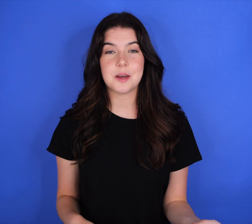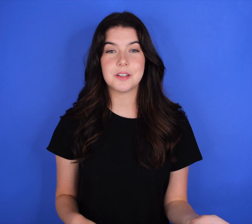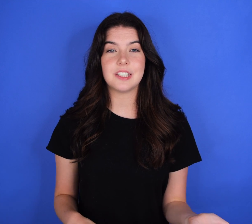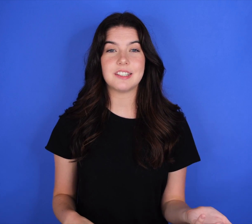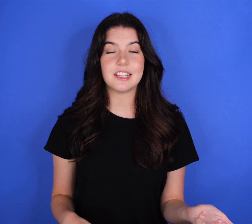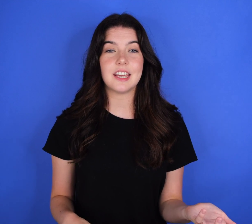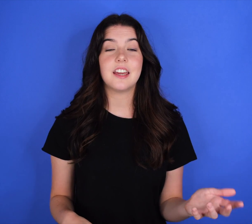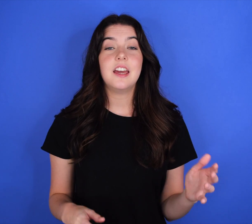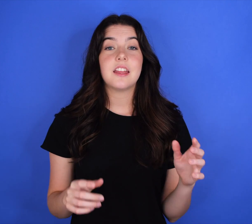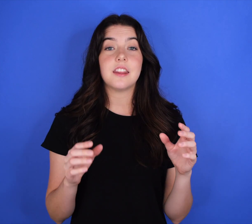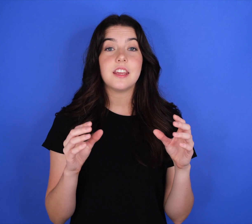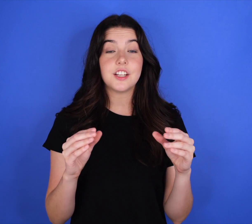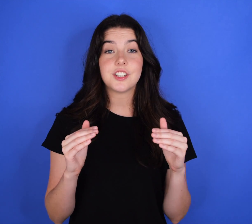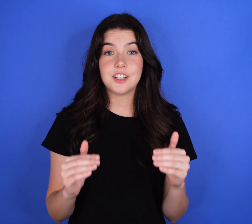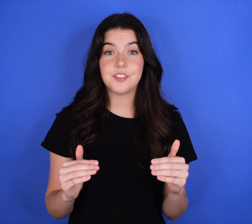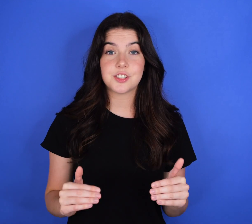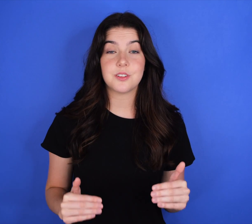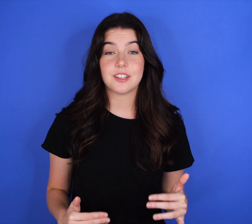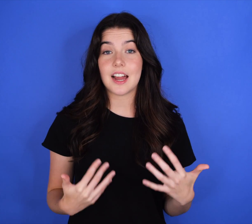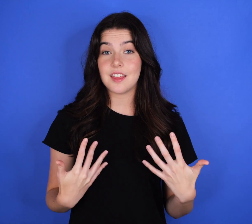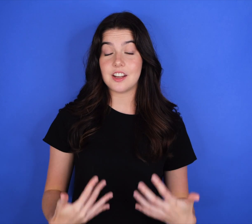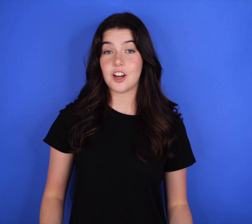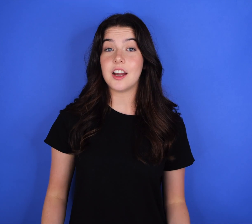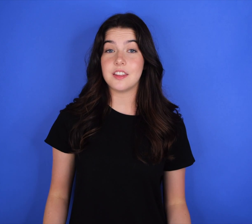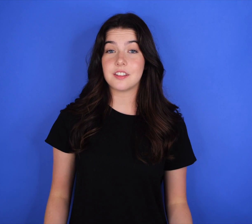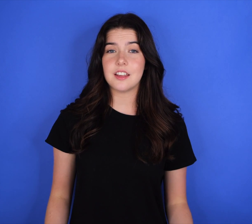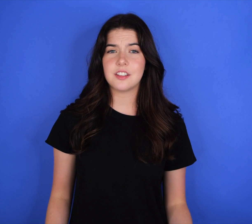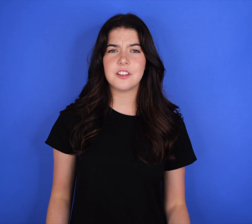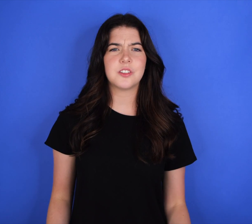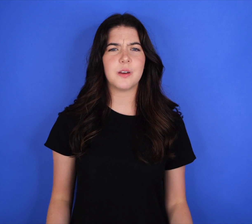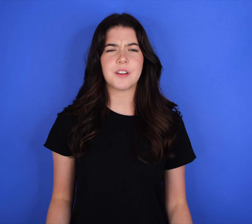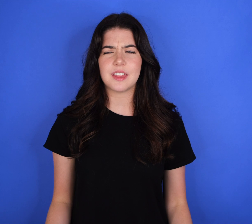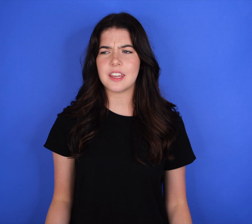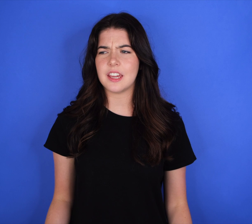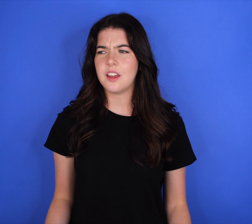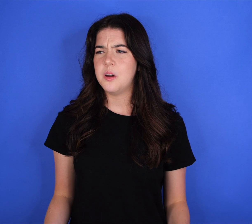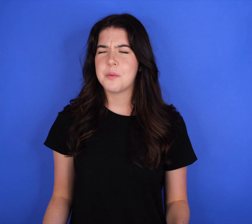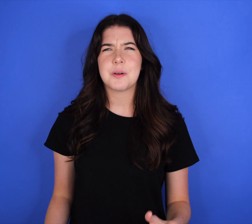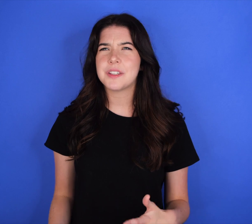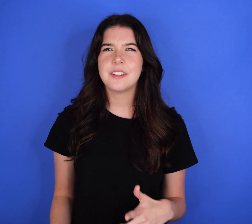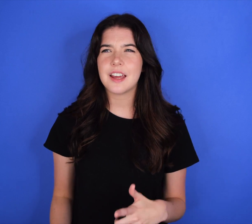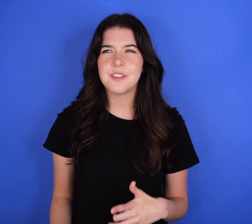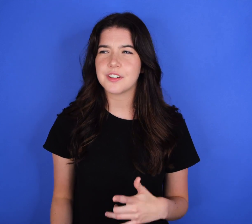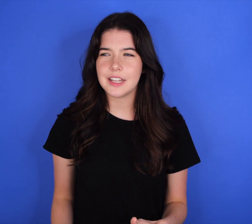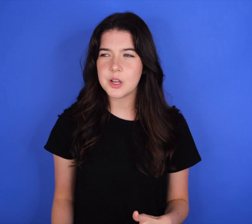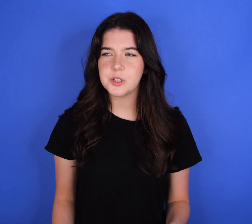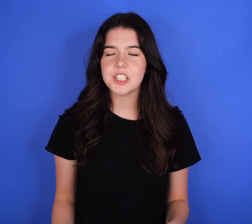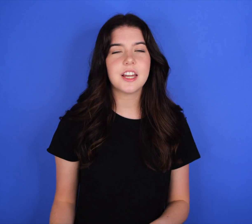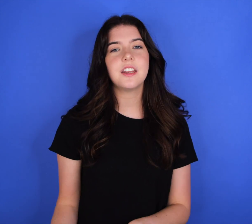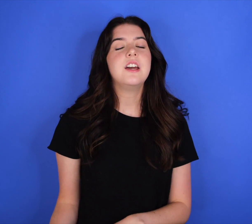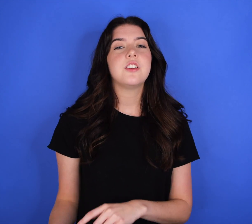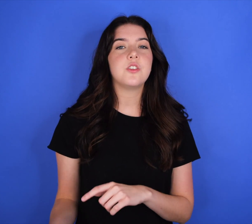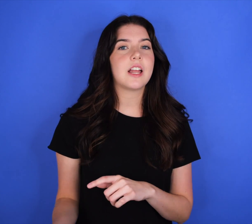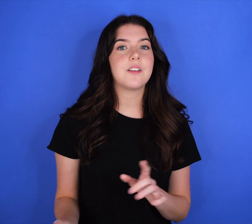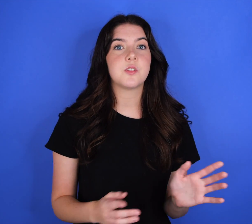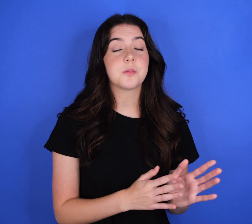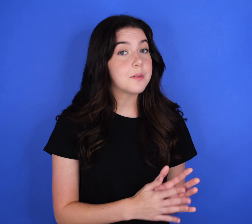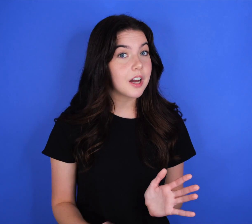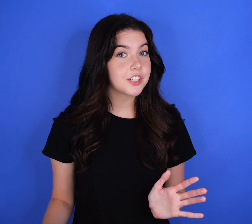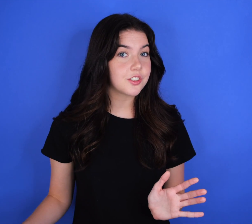to see each individual sign that I taught in this lesson. So if you're thinking, wait, what's the sign for language again? you don't have to rewatch this whole